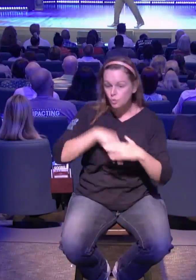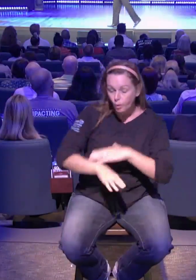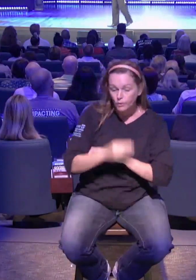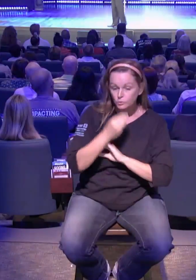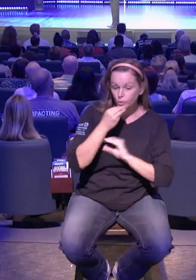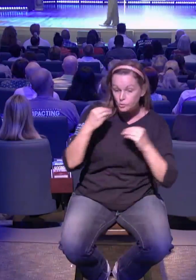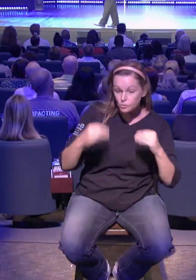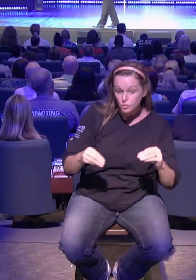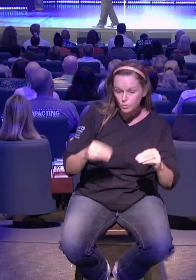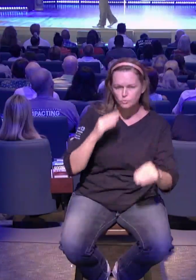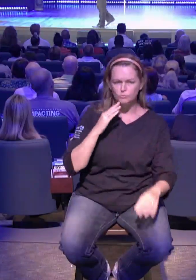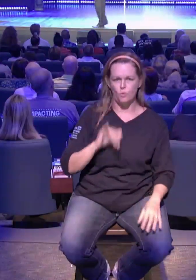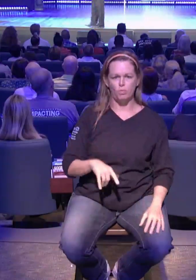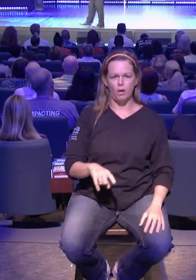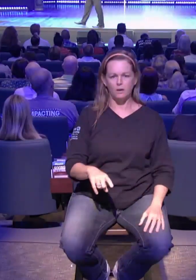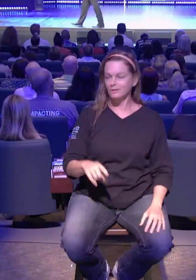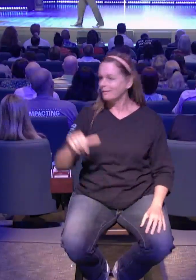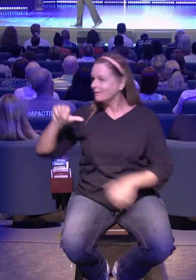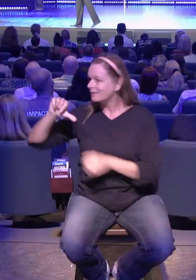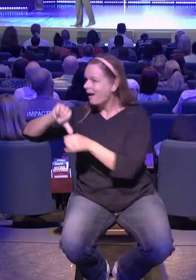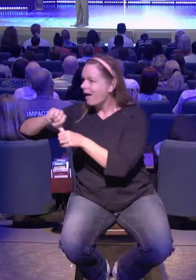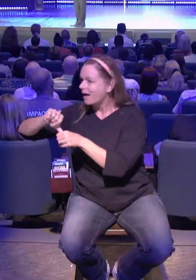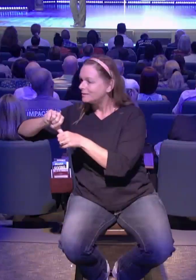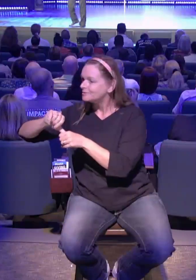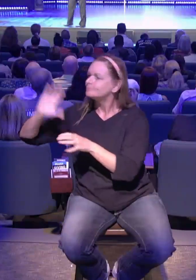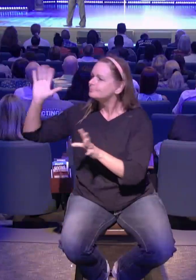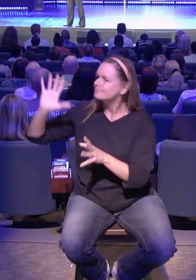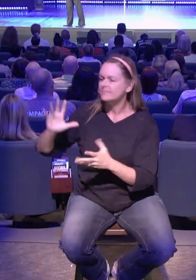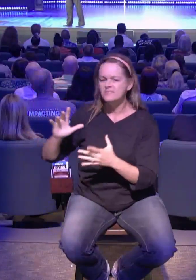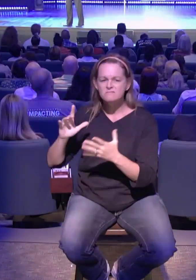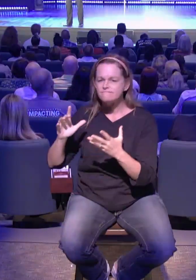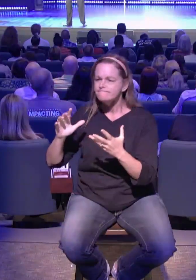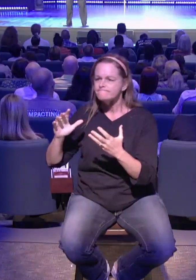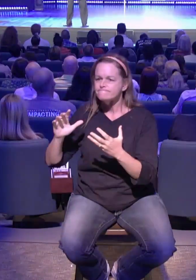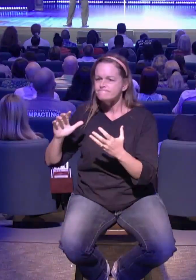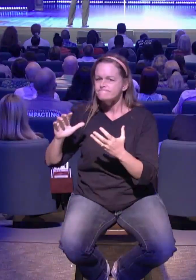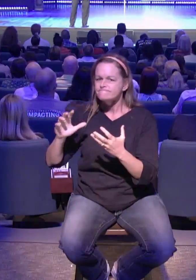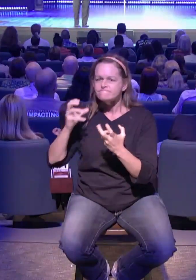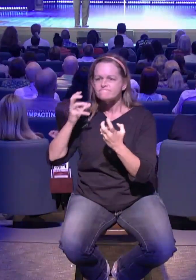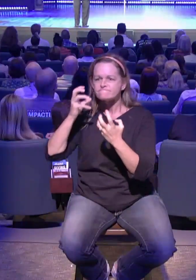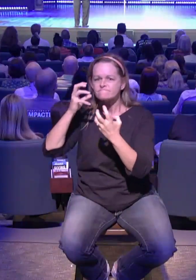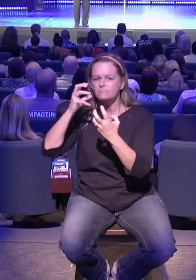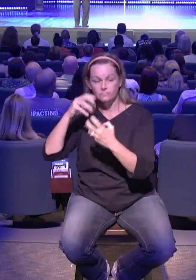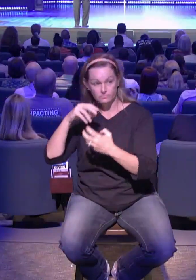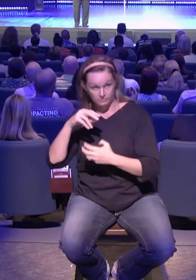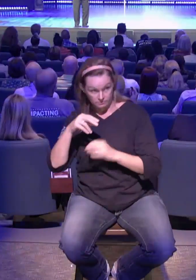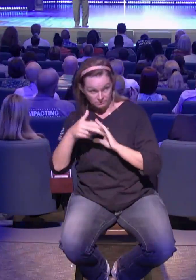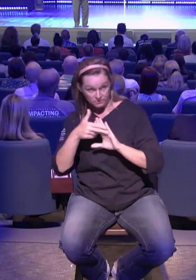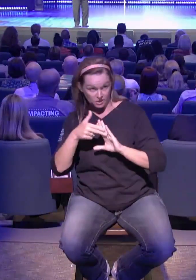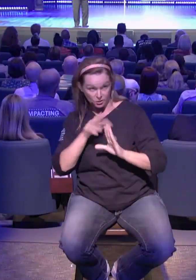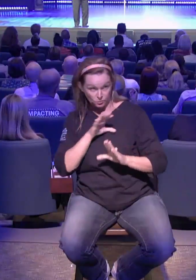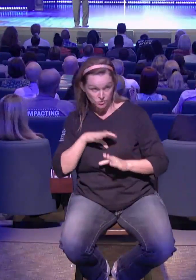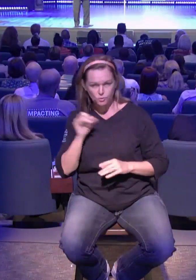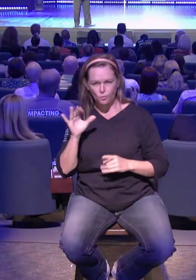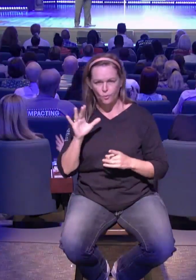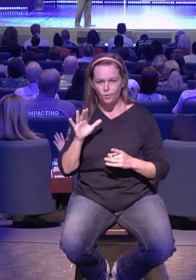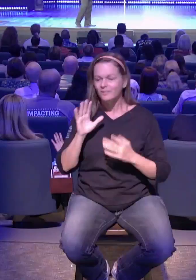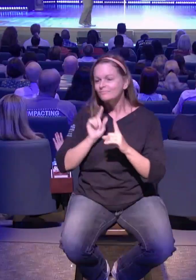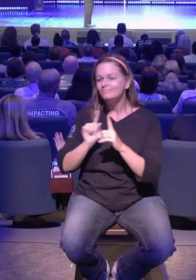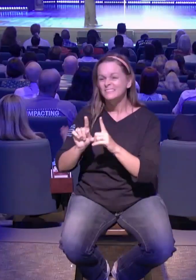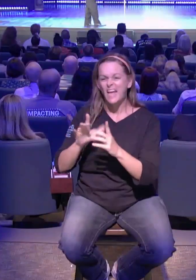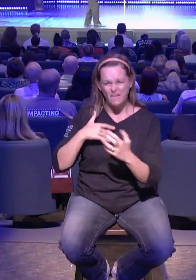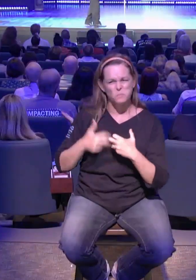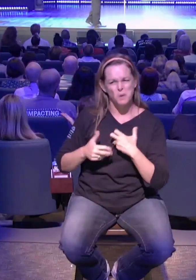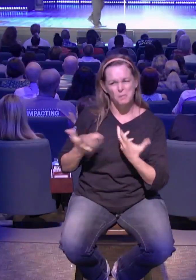gas station? Can they tell wherever we are, whatever we're doing, can they tell? Is the question.